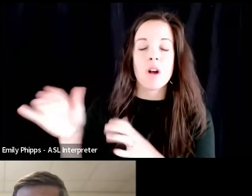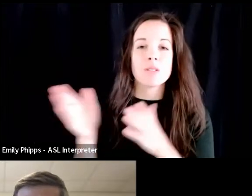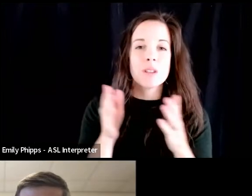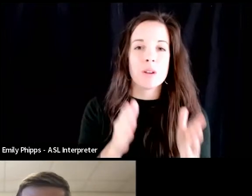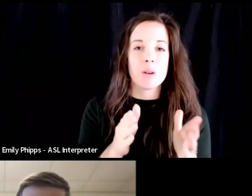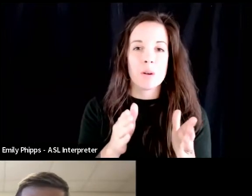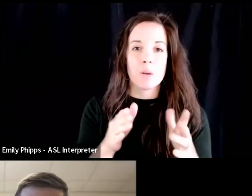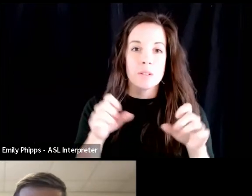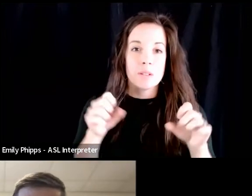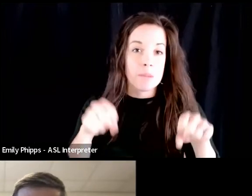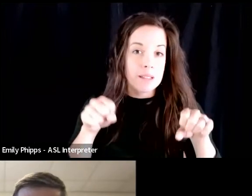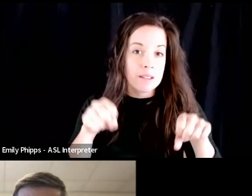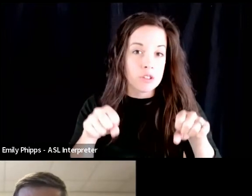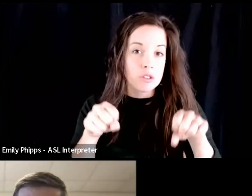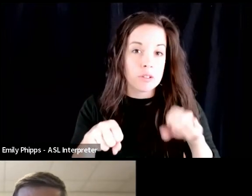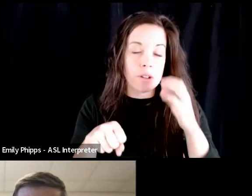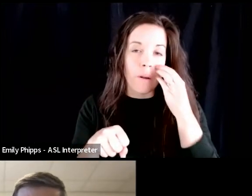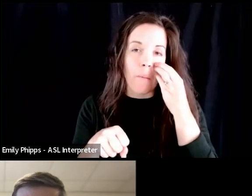potential